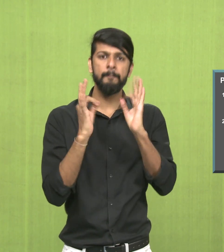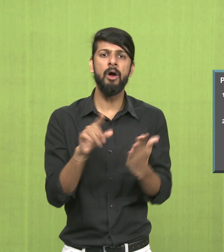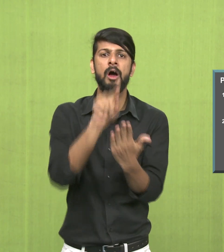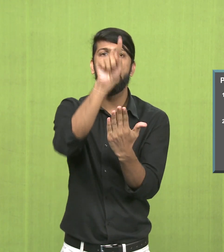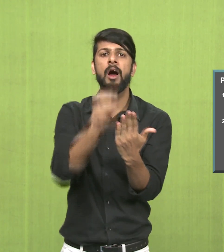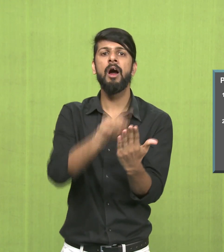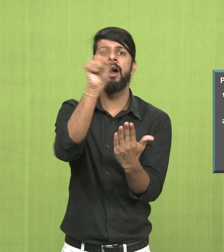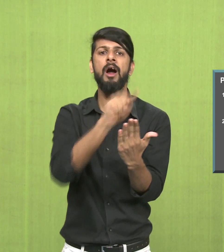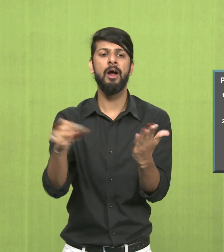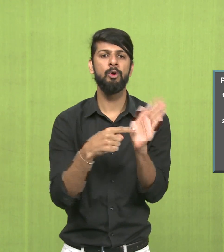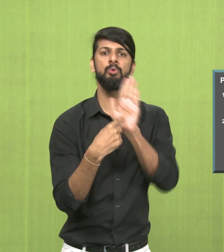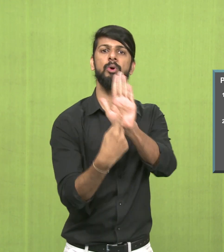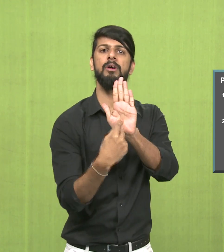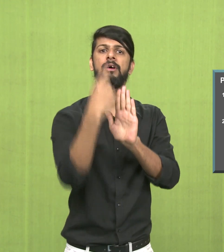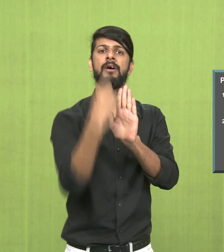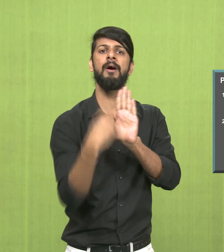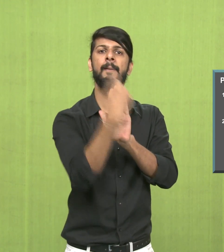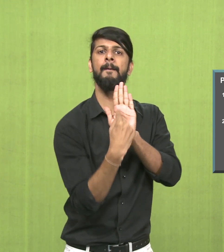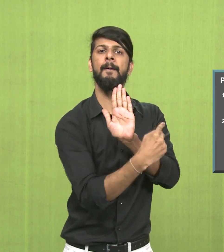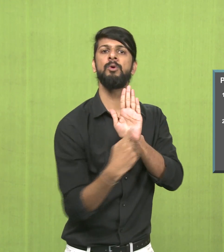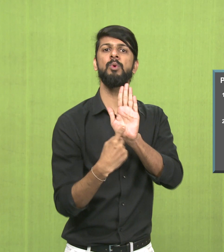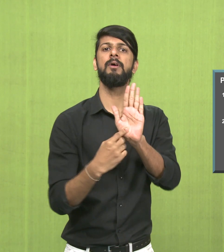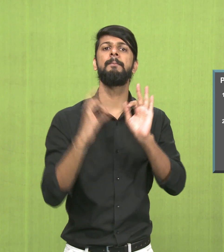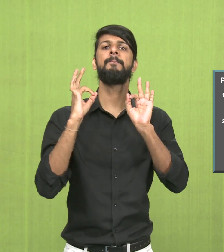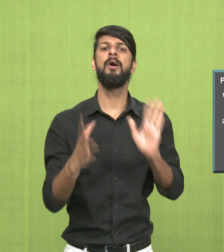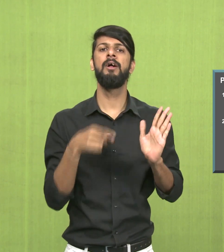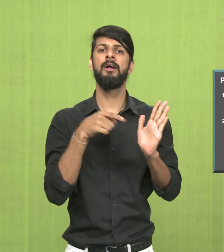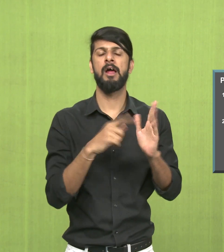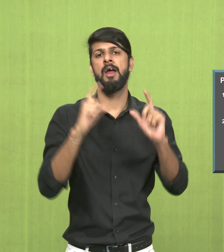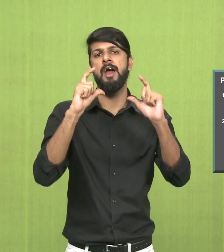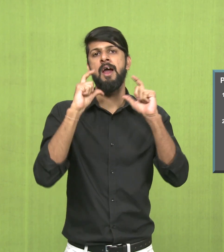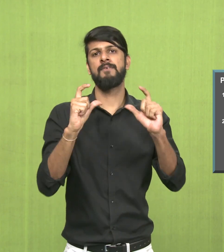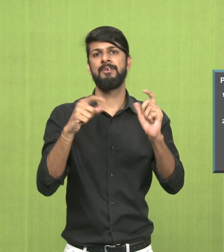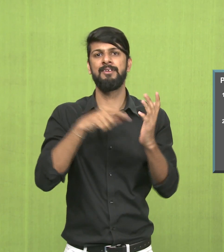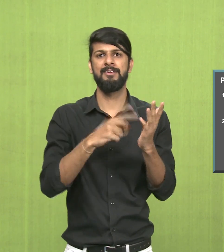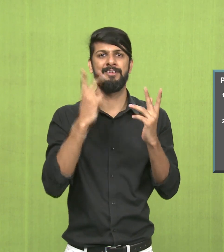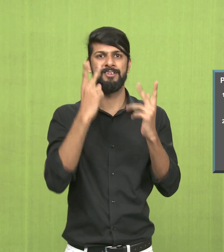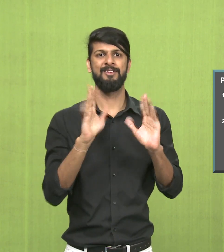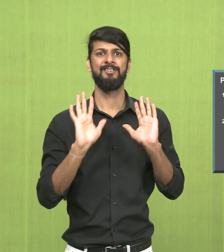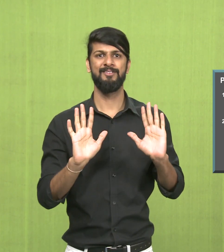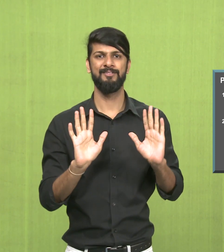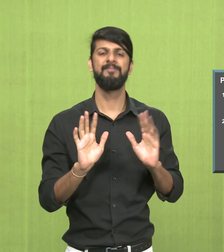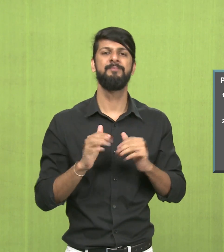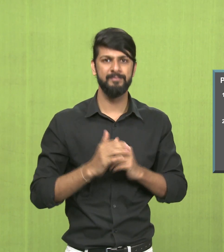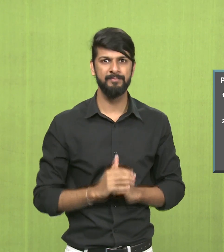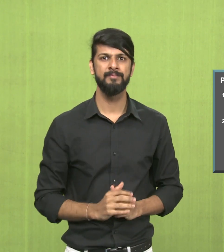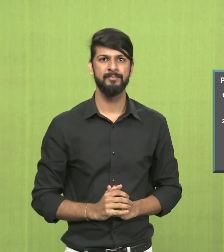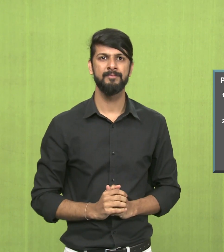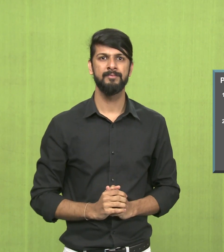made the other side, a reverse image of R or the mirror image, when put on the print will come out correctly. So, this we have to